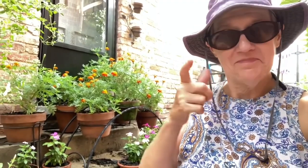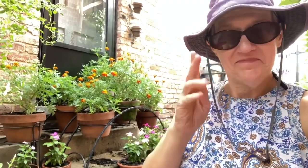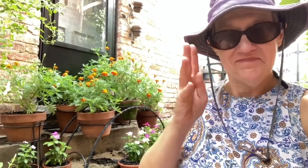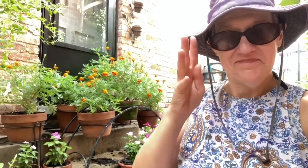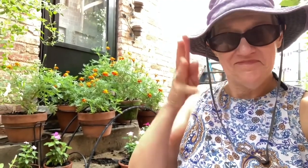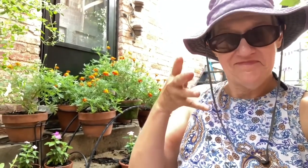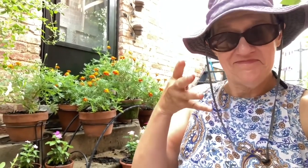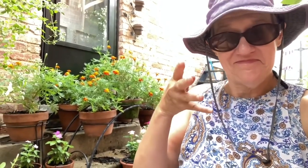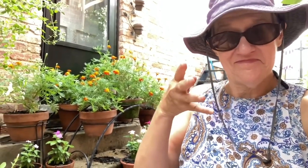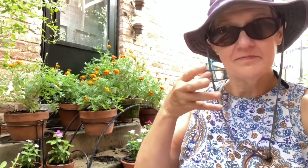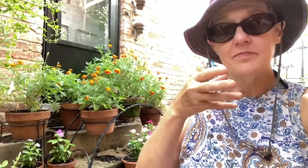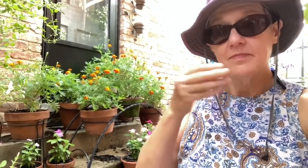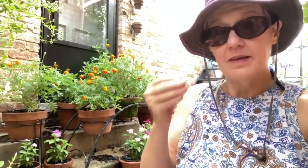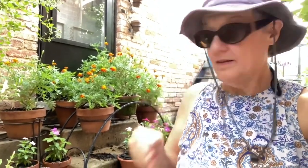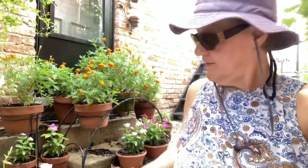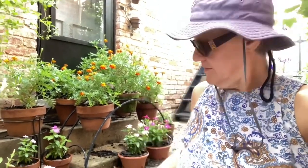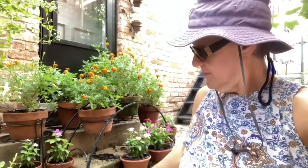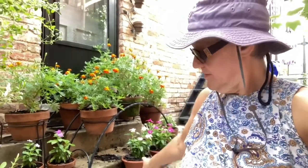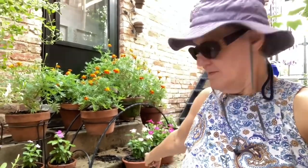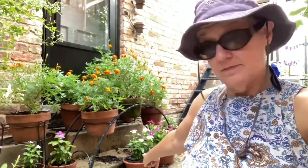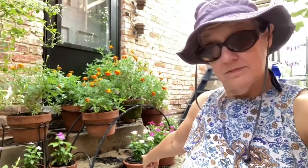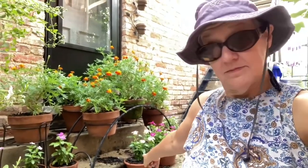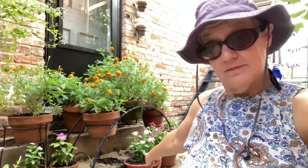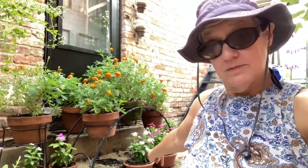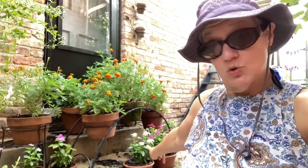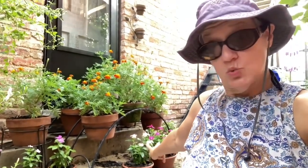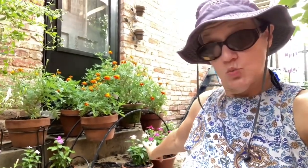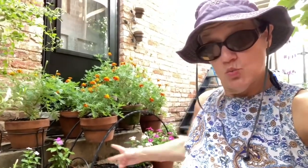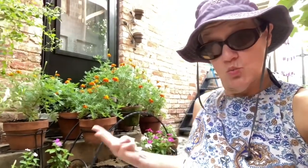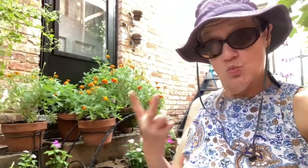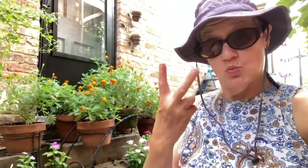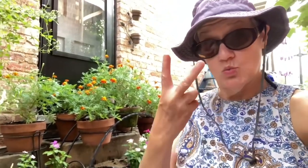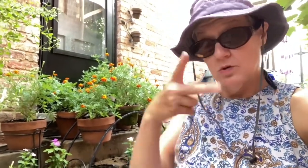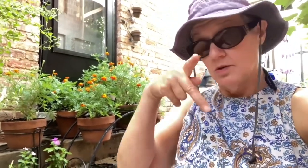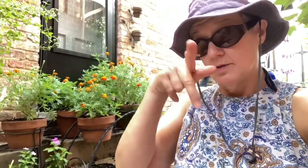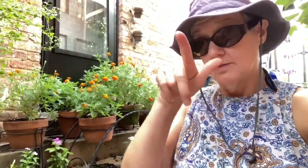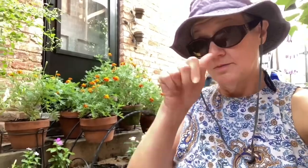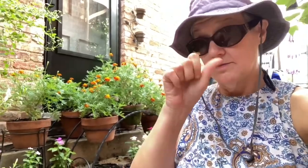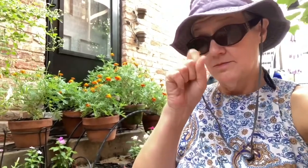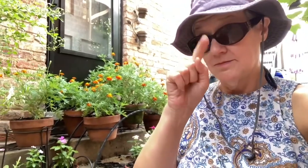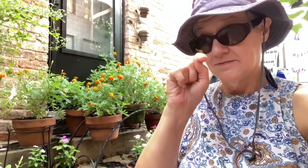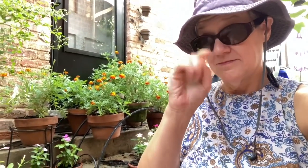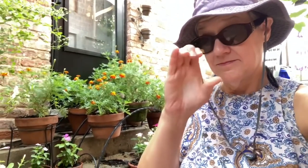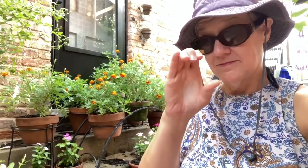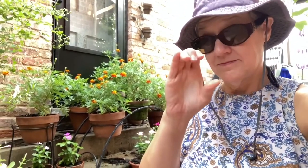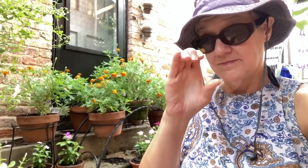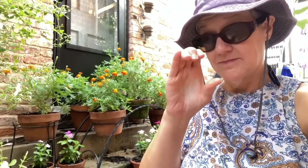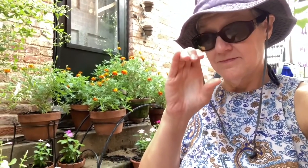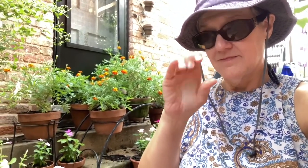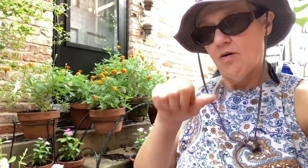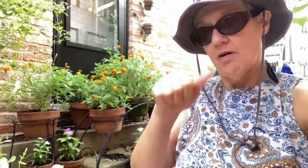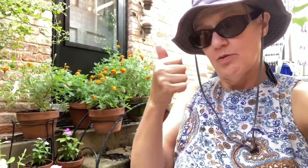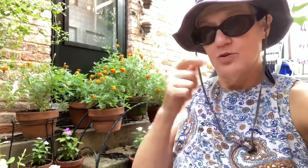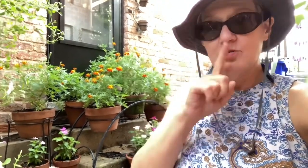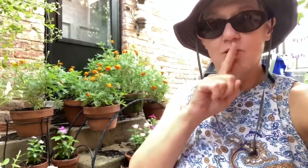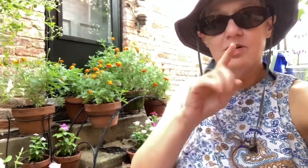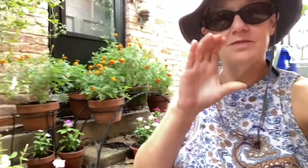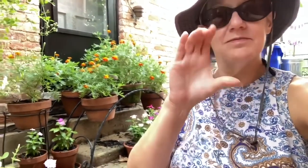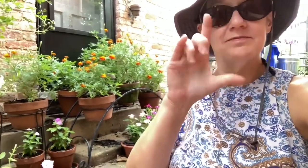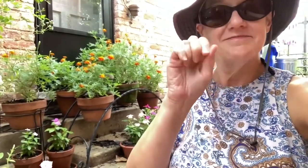plants are larger and have more flowers. Now these two are plastic. All the others in